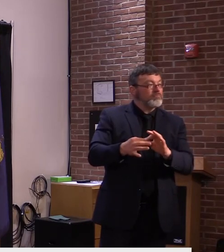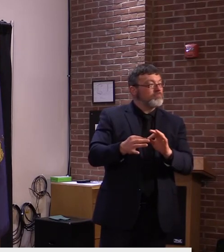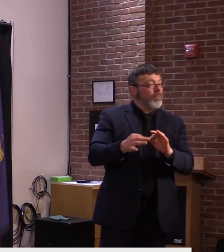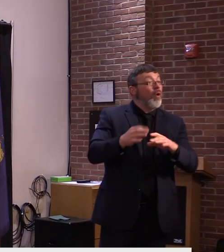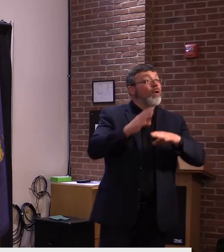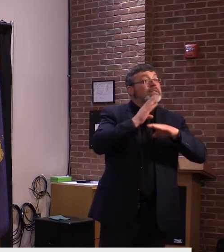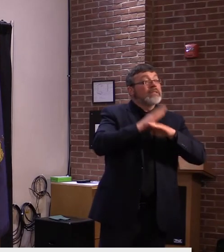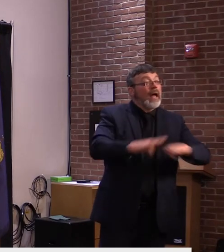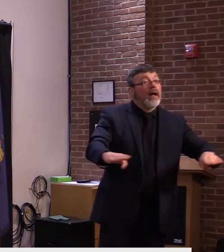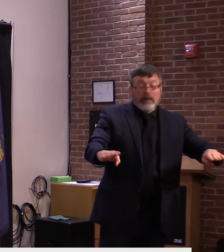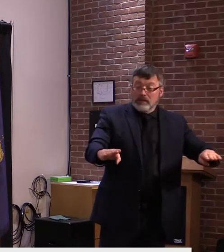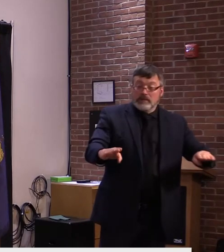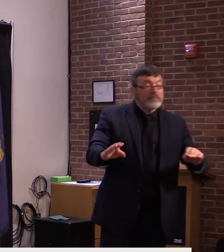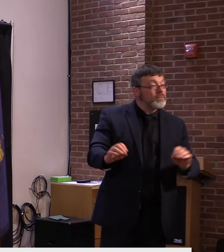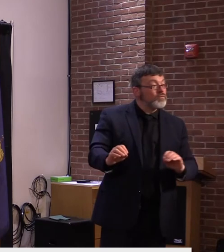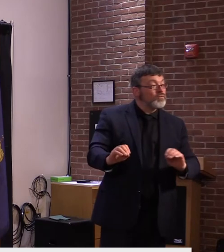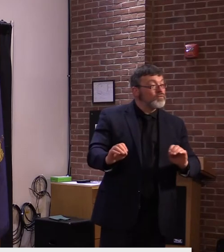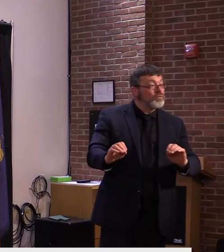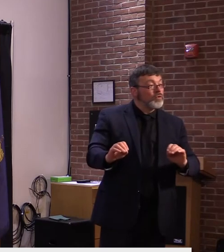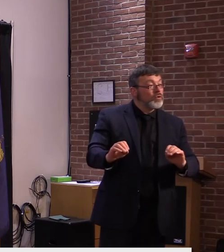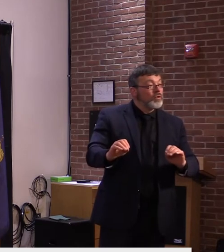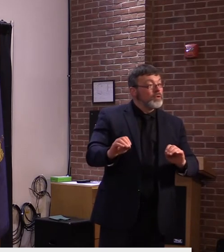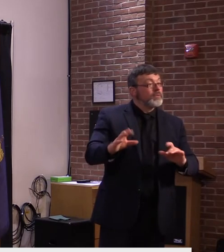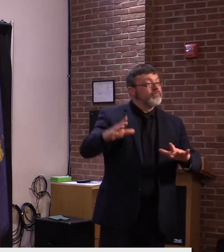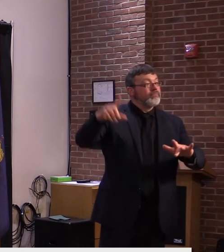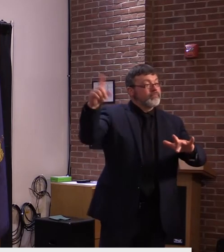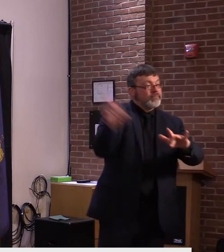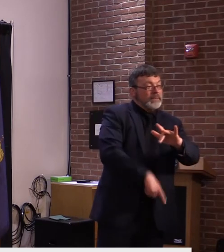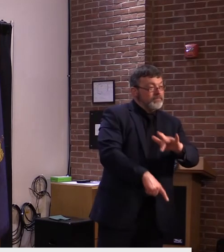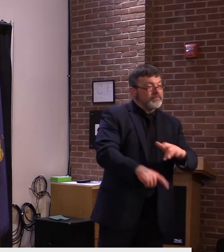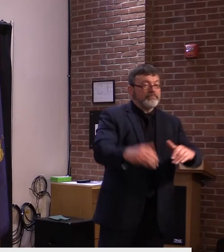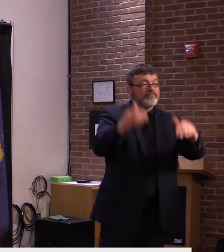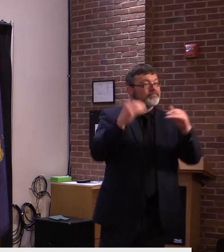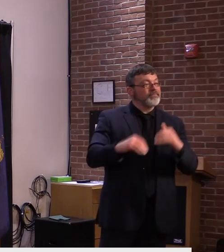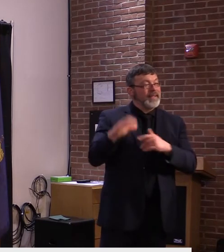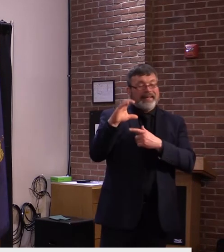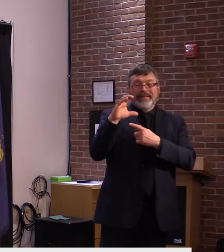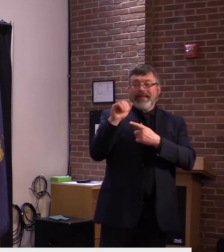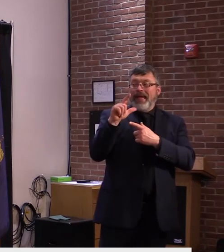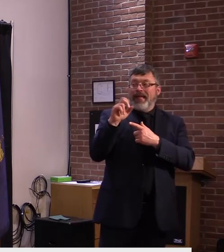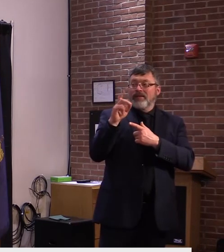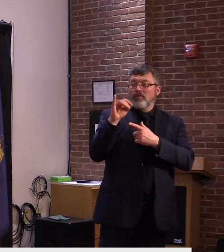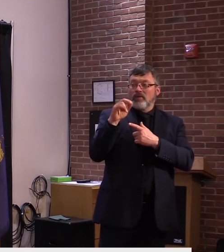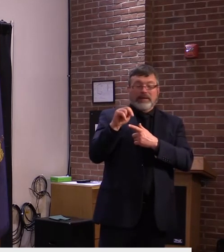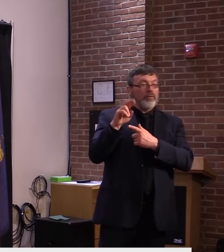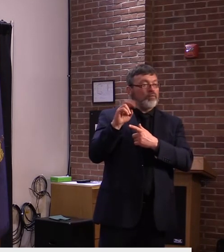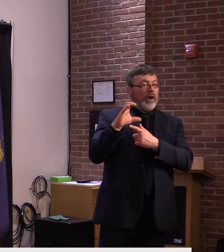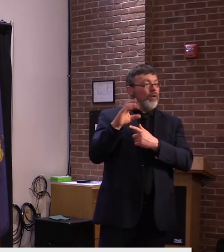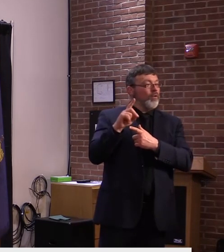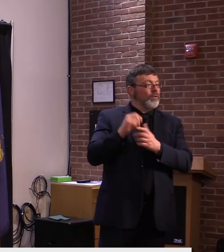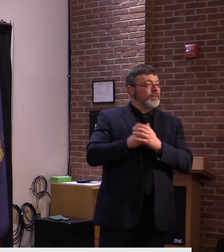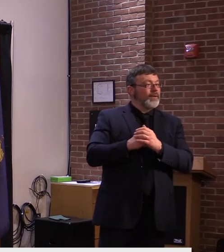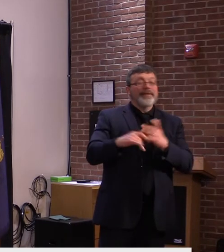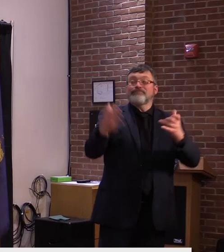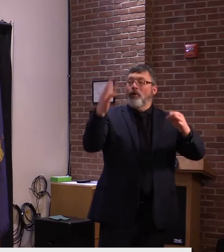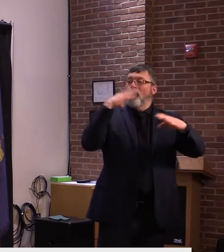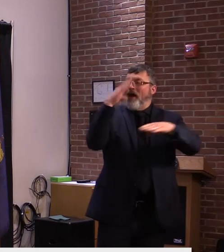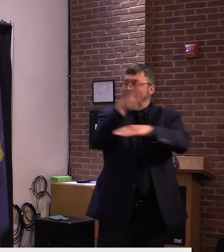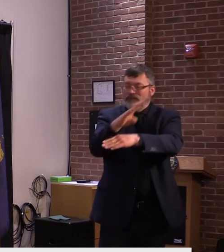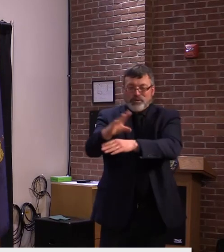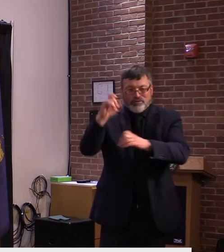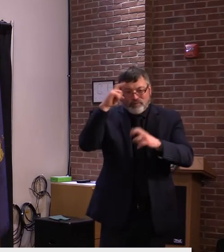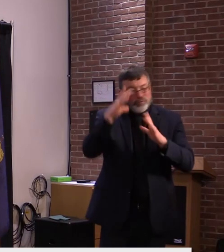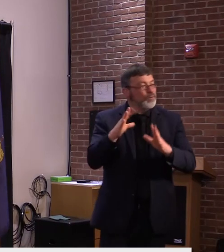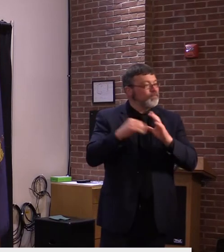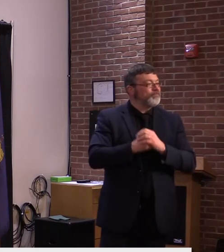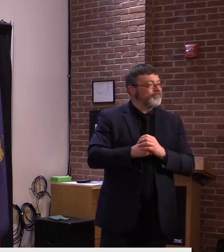All right, we'll try Andrew McGregor, Caledonian Record. Yes, thank you. Good afternoon. Governor, you may recall in early December